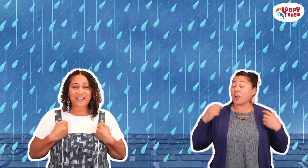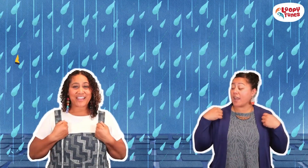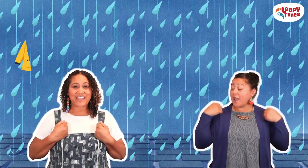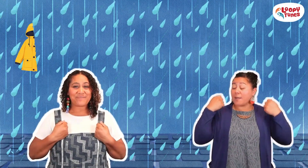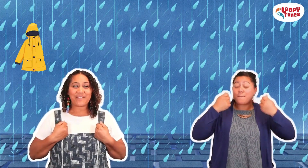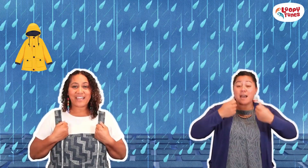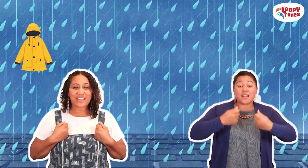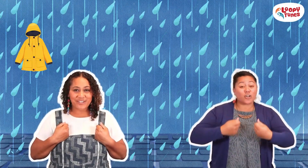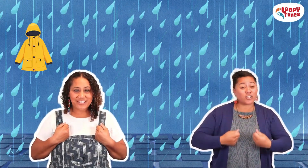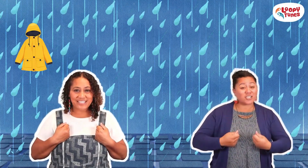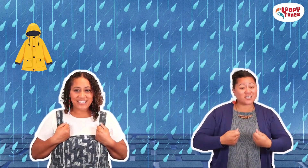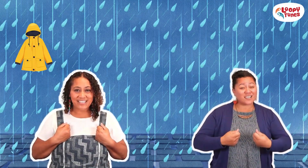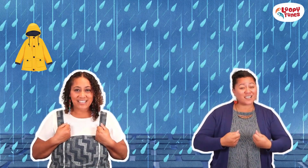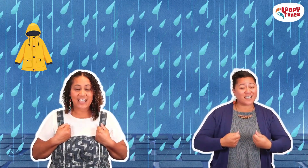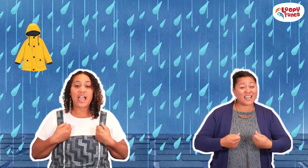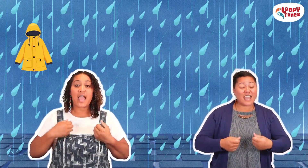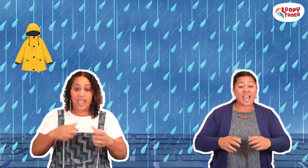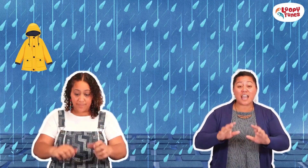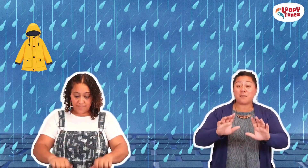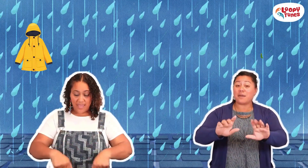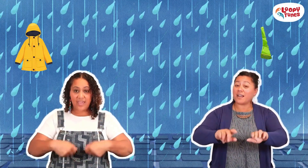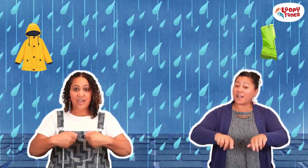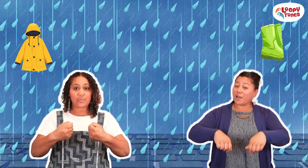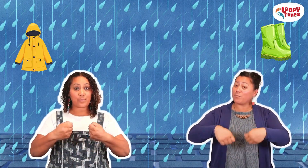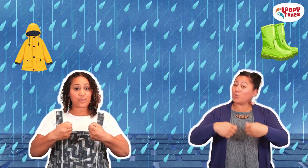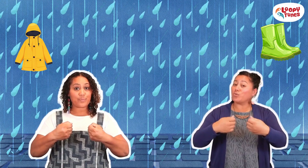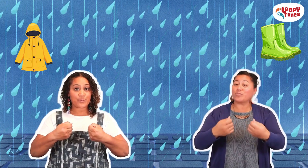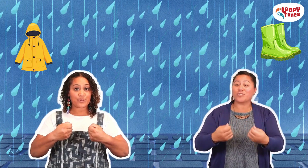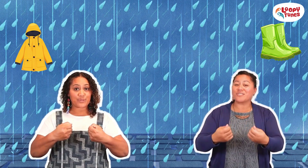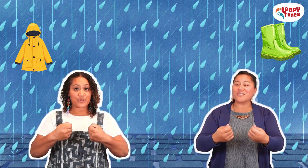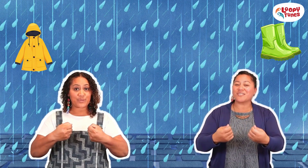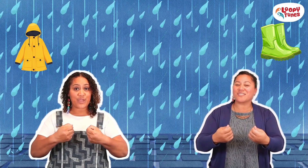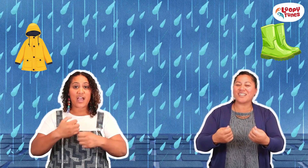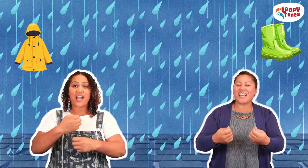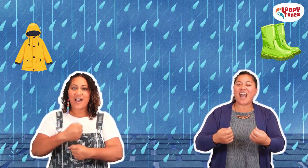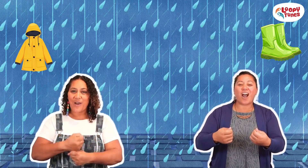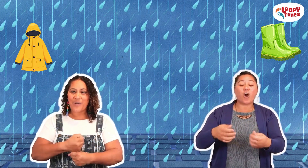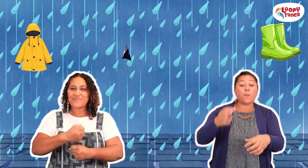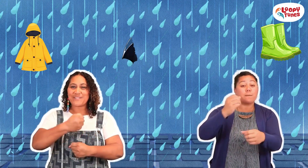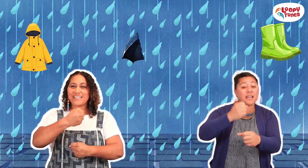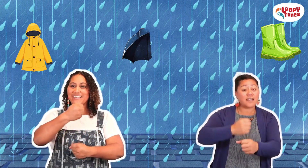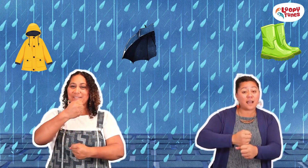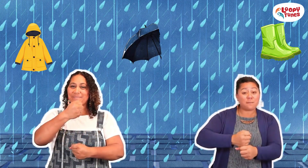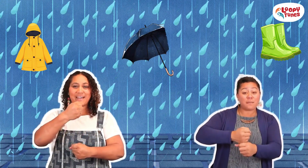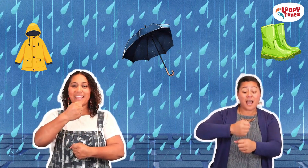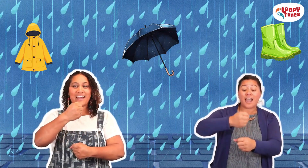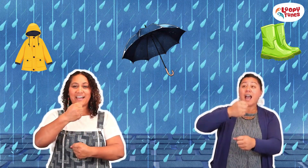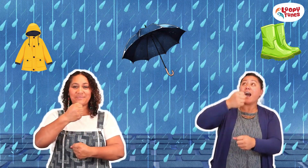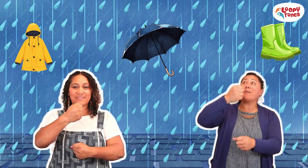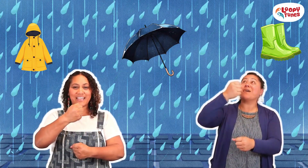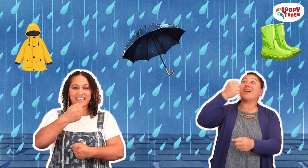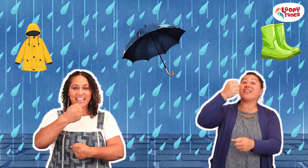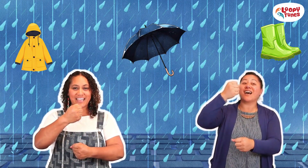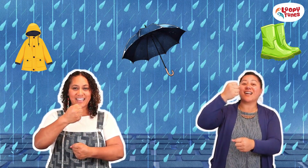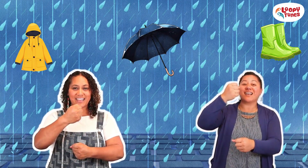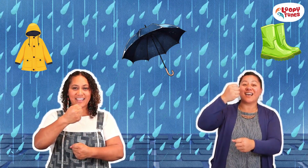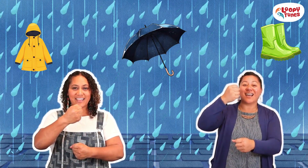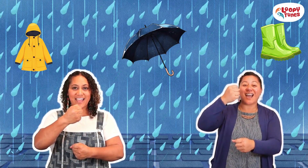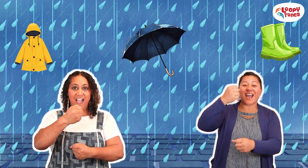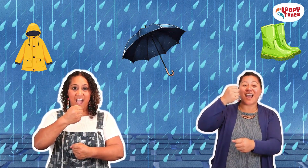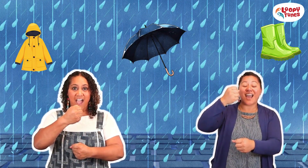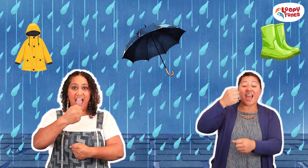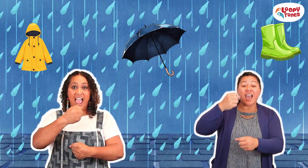I'll grab my koti and my kamuputu, open up my